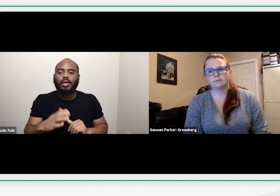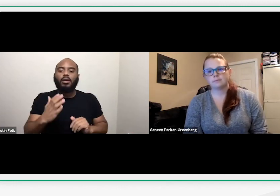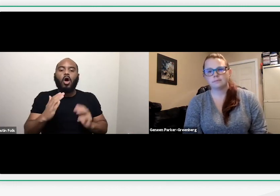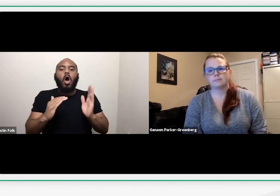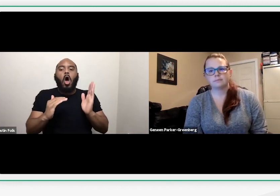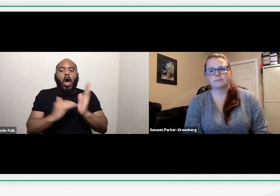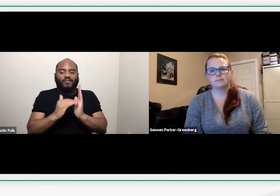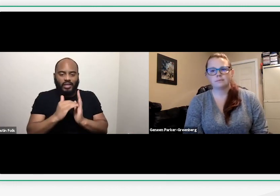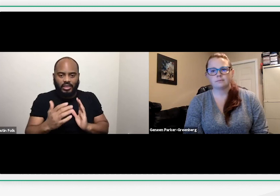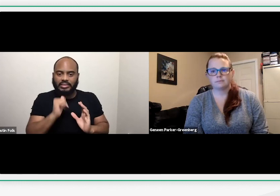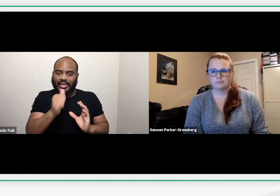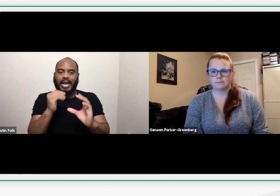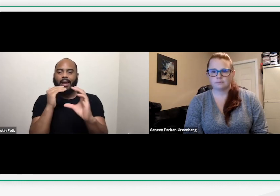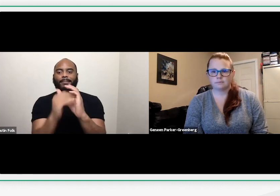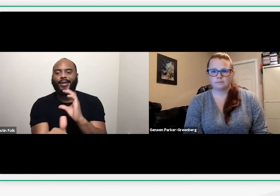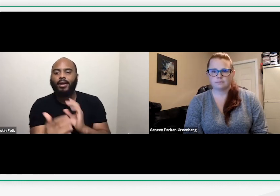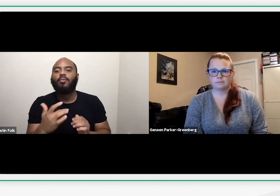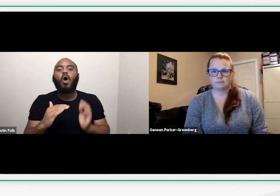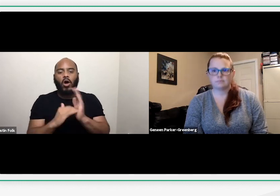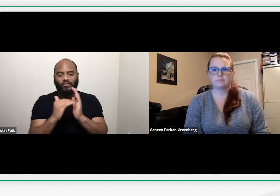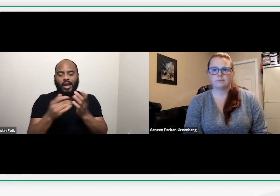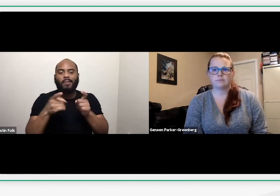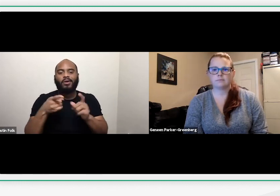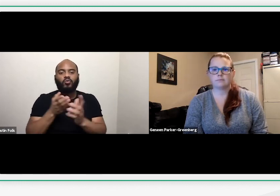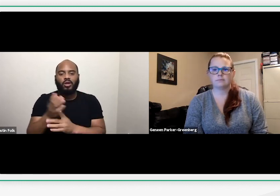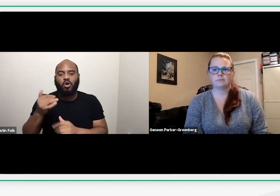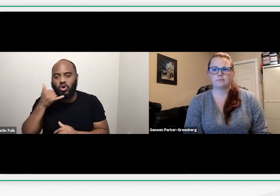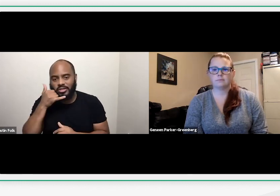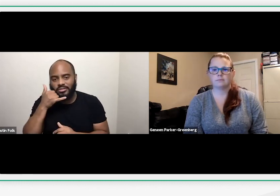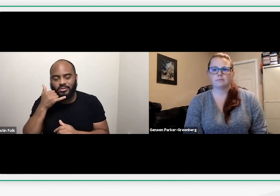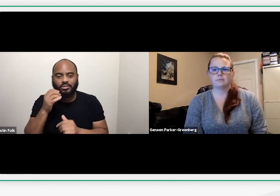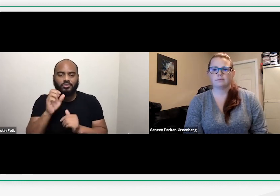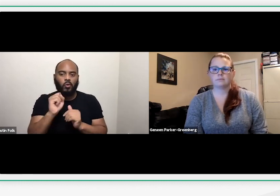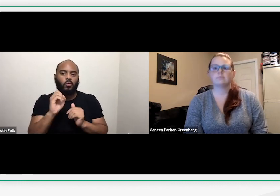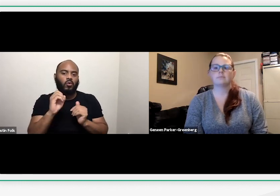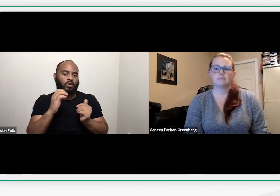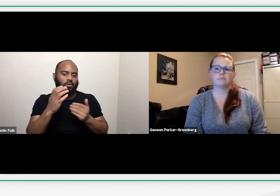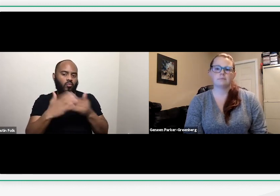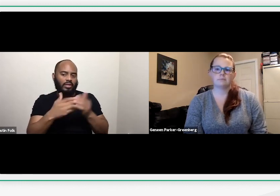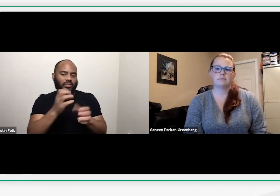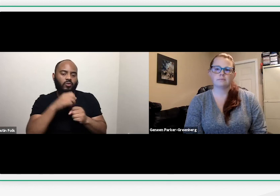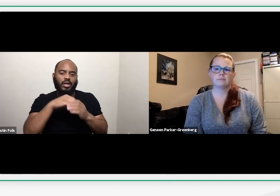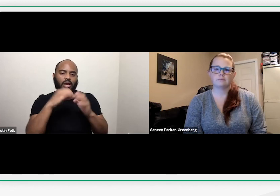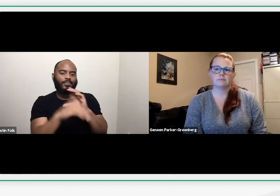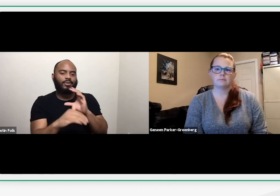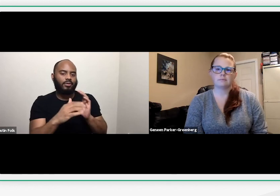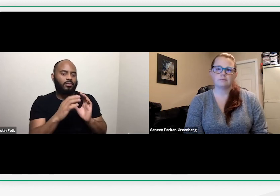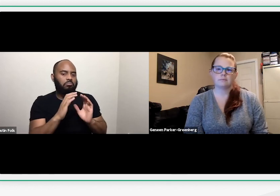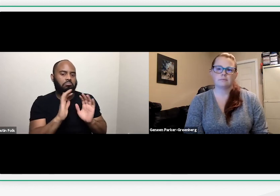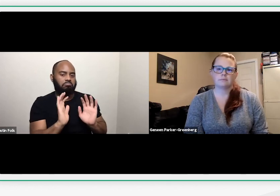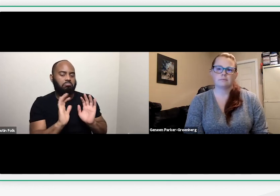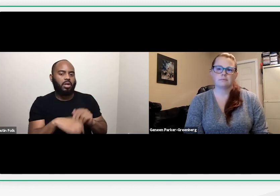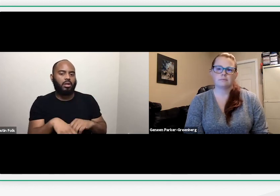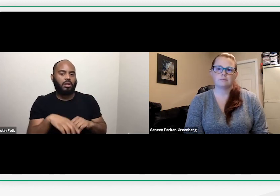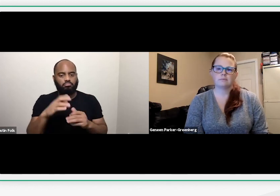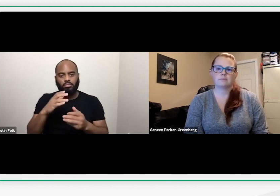includes taxes, income, and quite often any conversations about those specifics aren't going to be handled via an